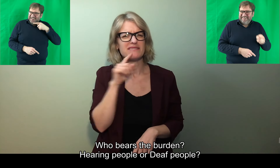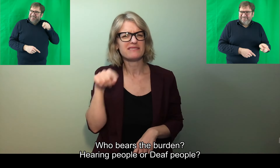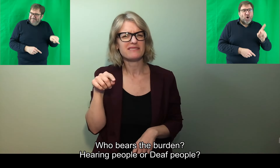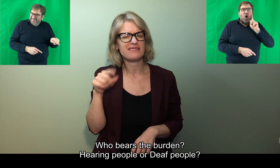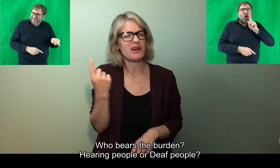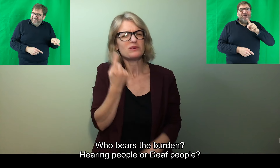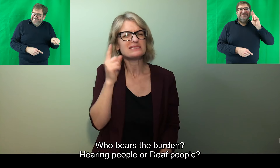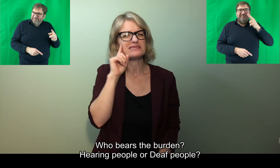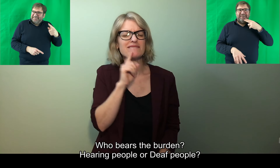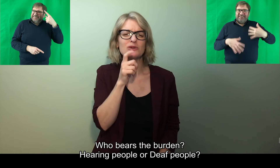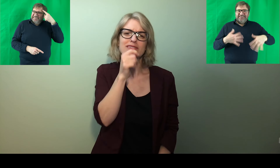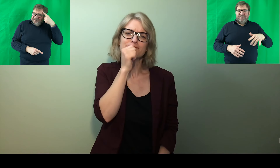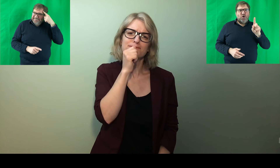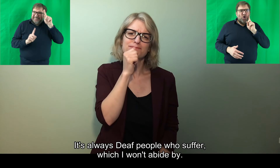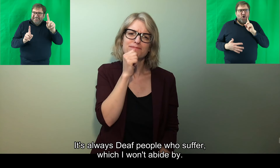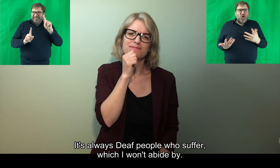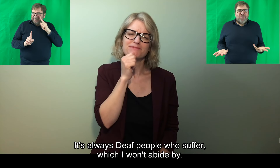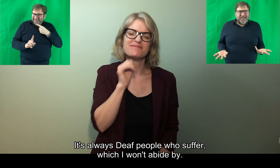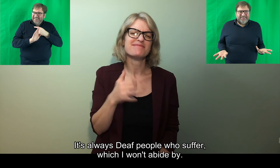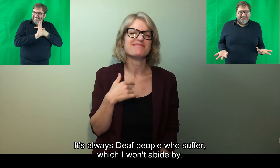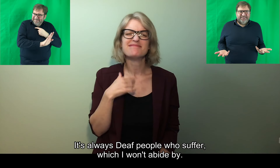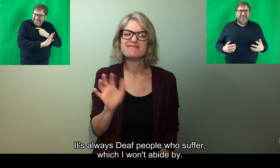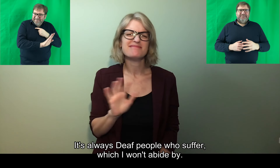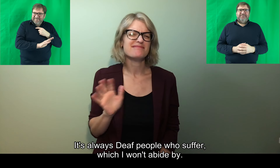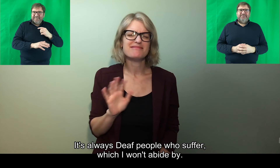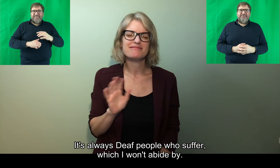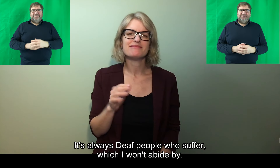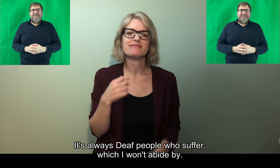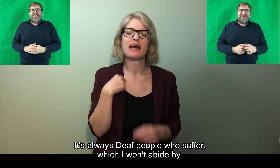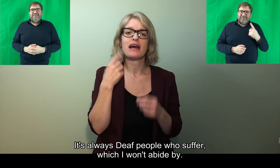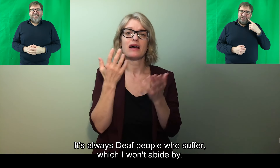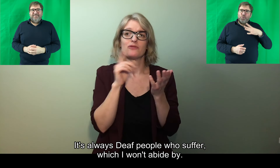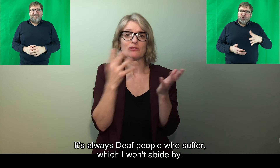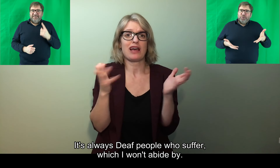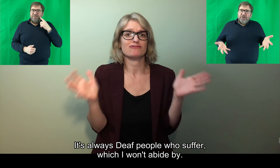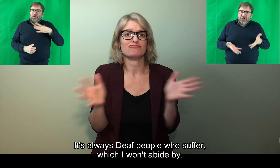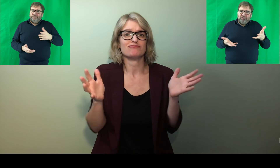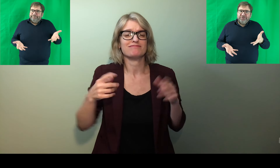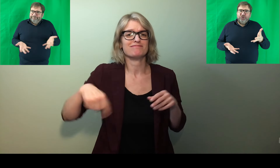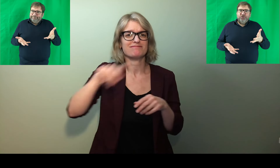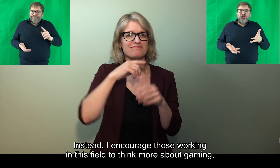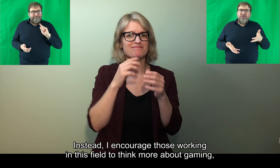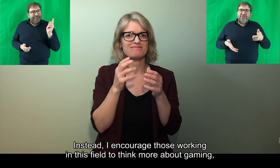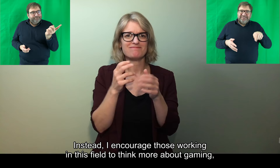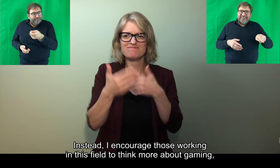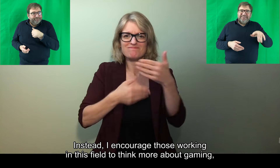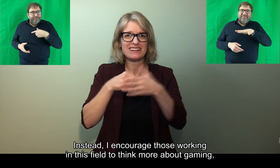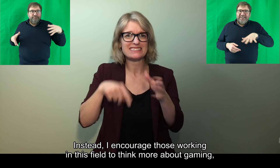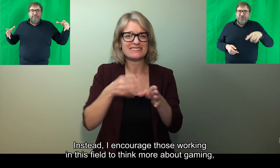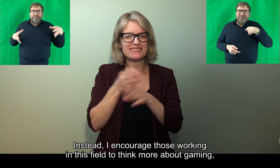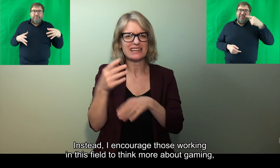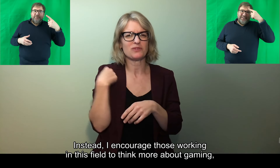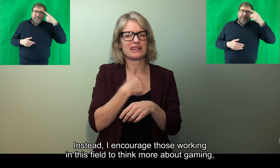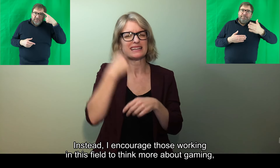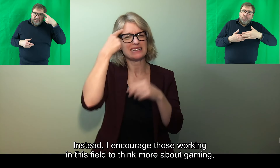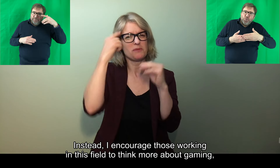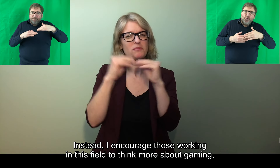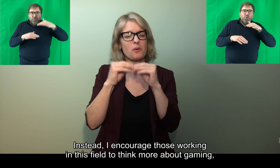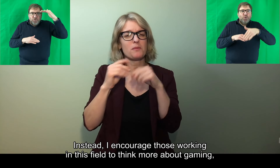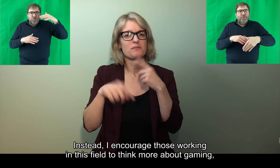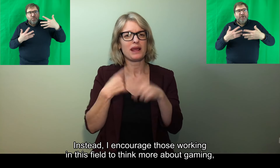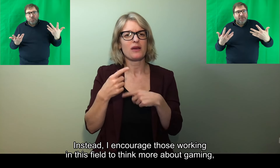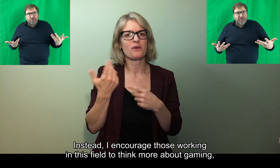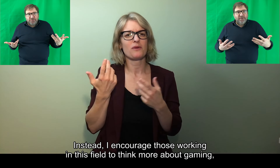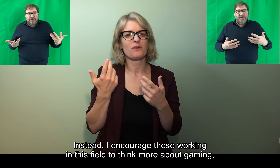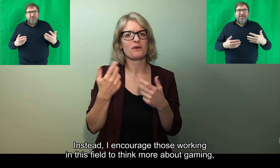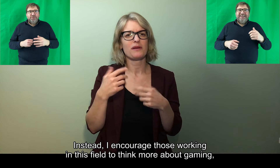people or deaf people? It's always deaf people who suffer, which I won't abide by. Instead, I encourage those working